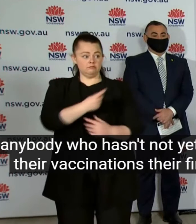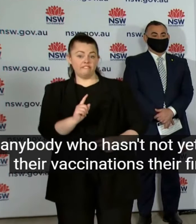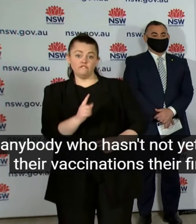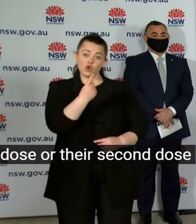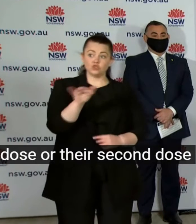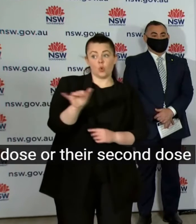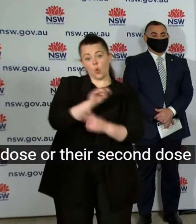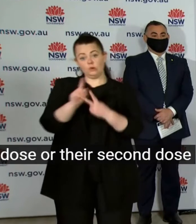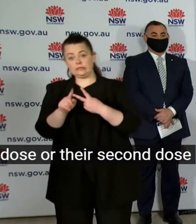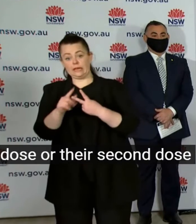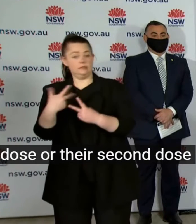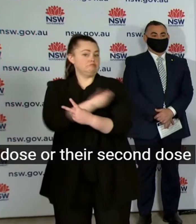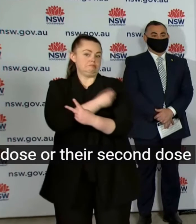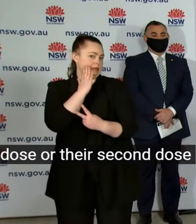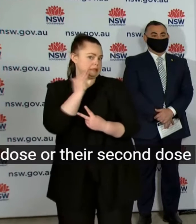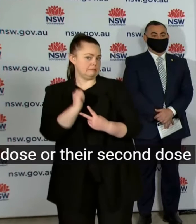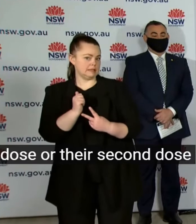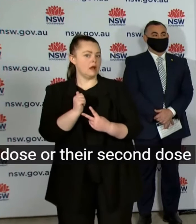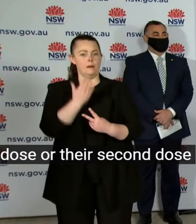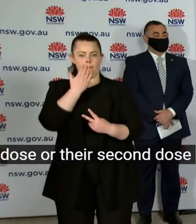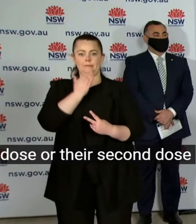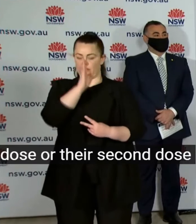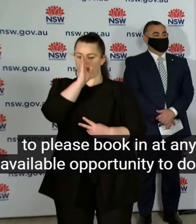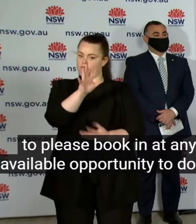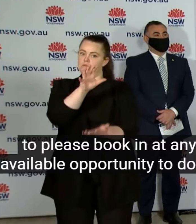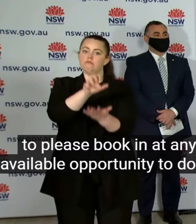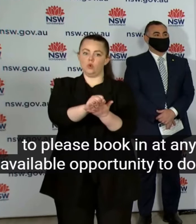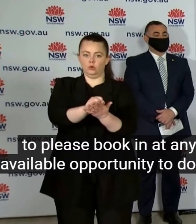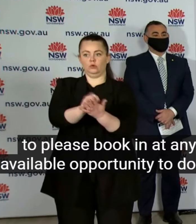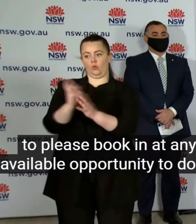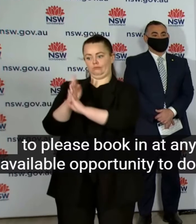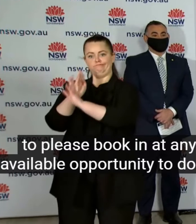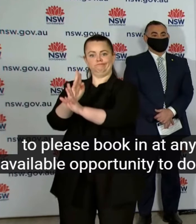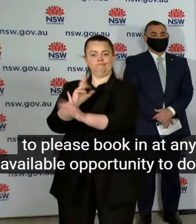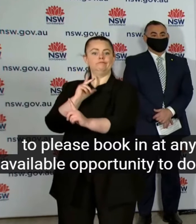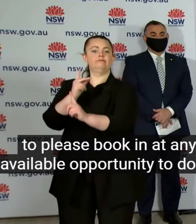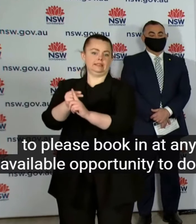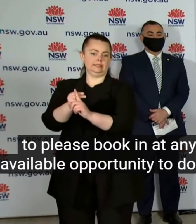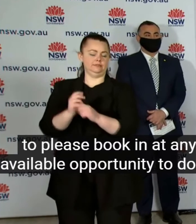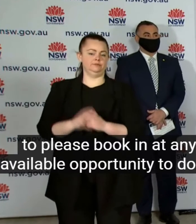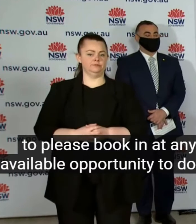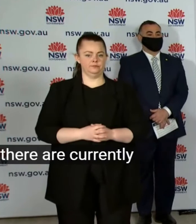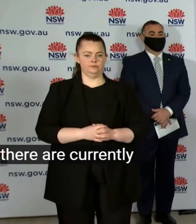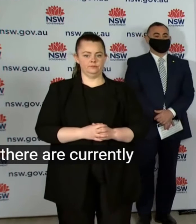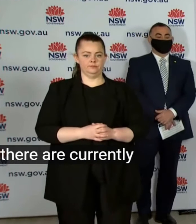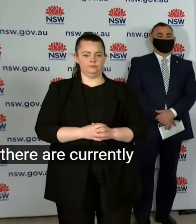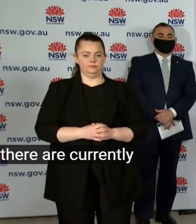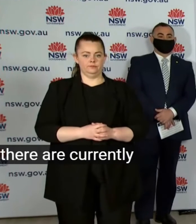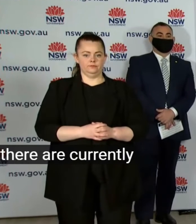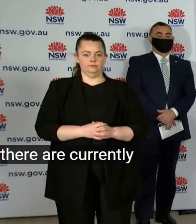dose, to please book in at any available opportunity to do so. There are currently